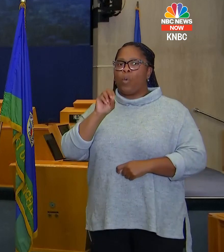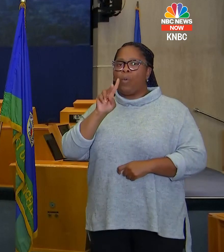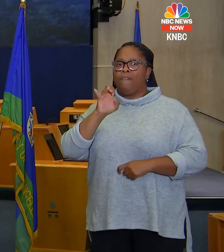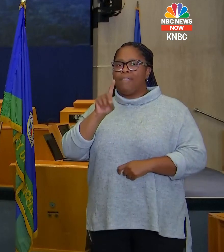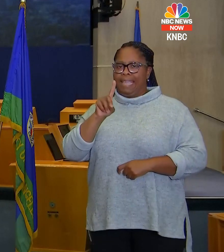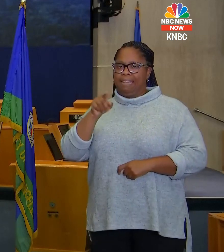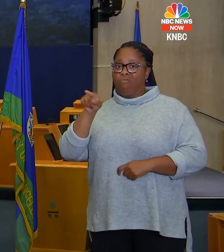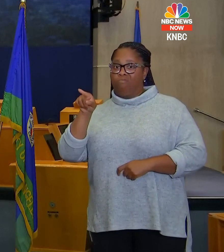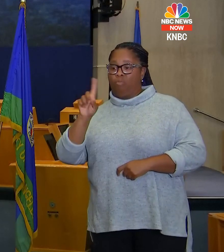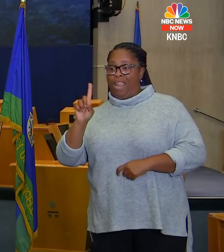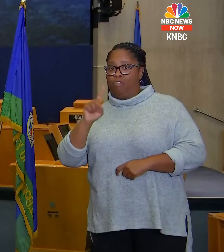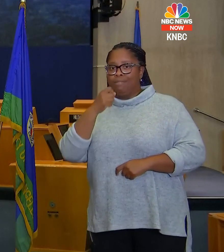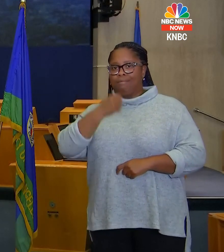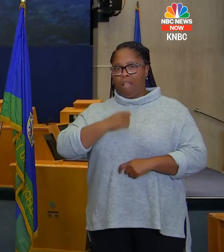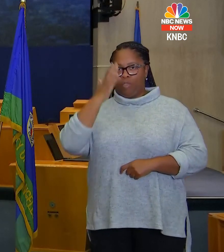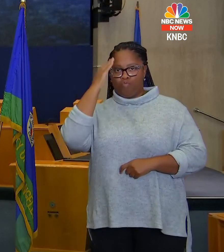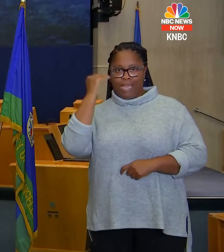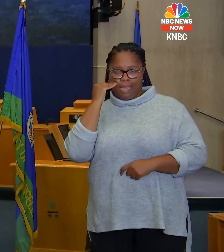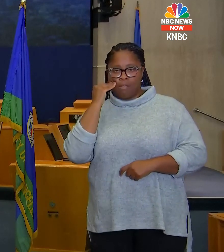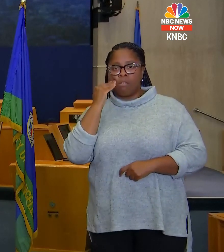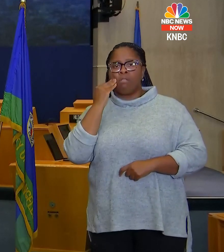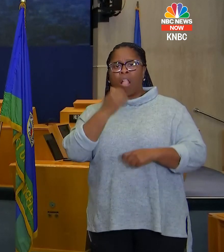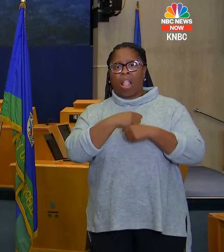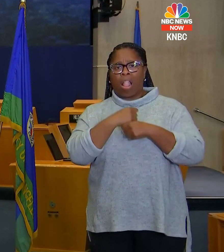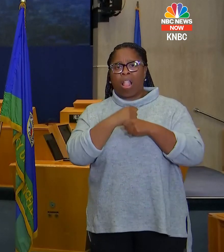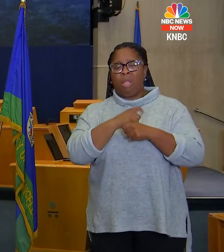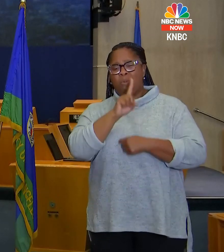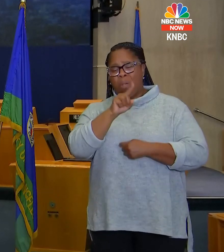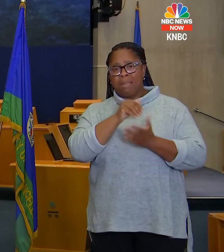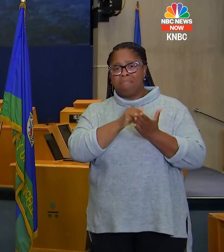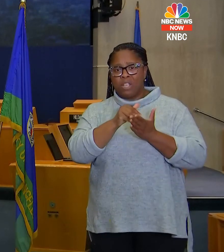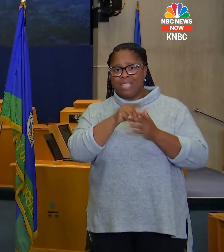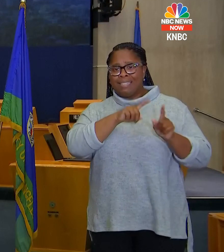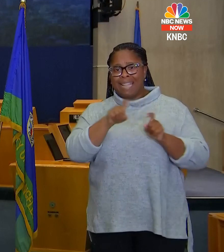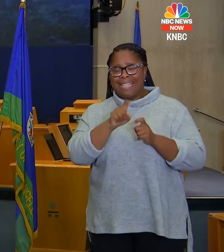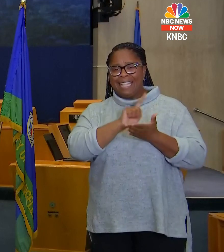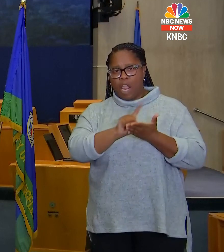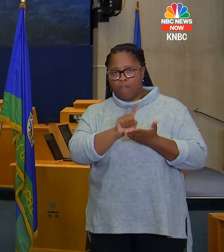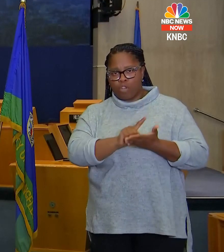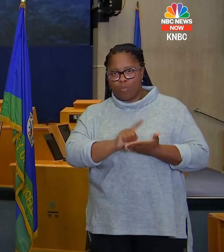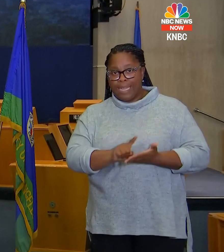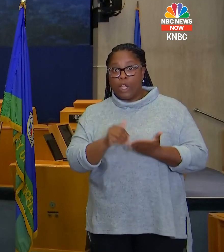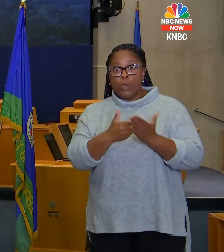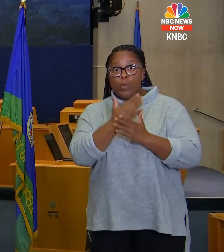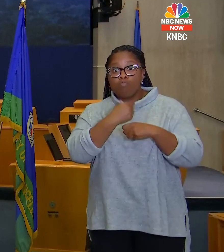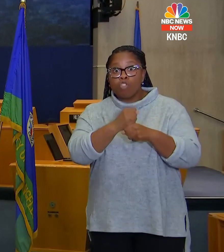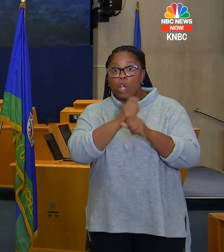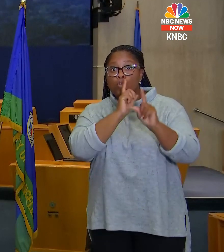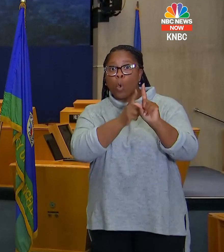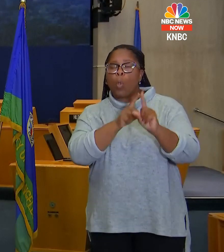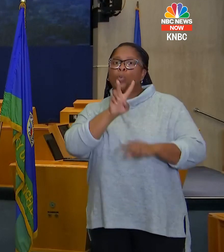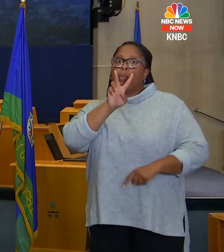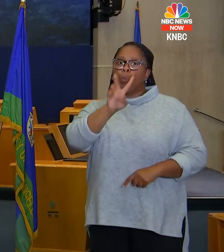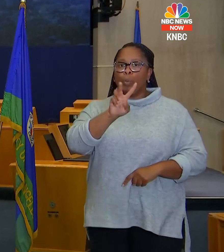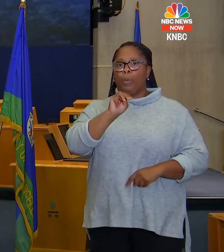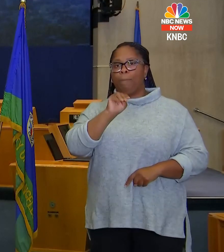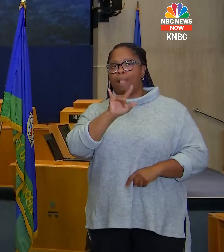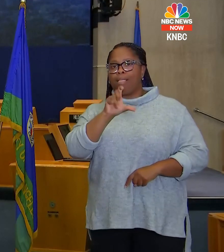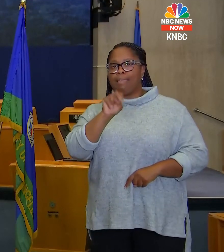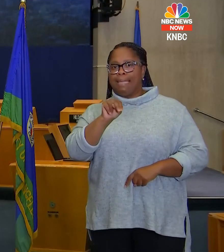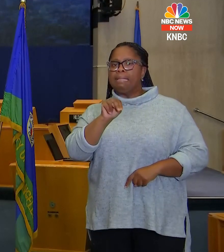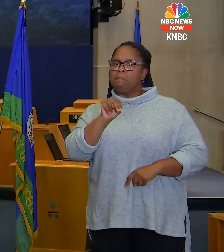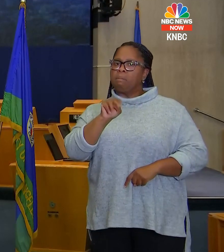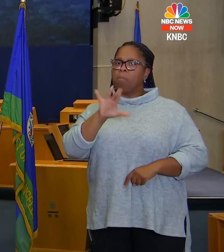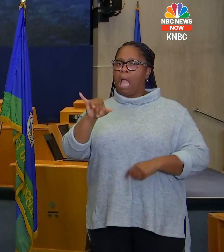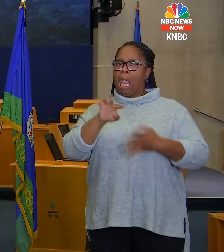current global production capacity is 1 million tests per week, with a new production goal set to 2 million tests per week by